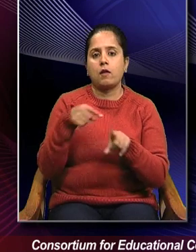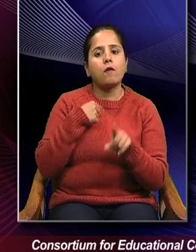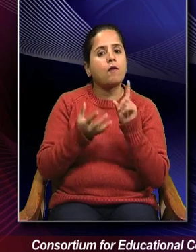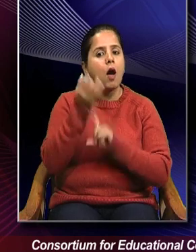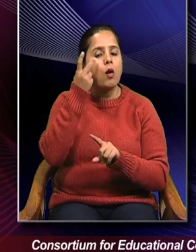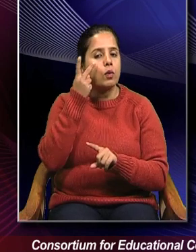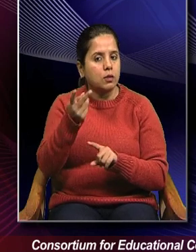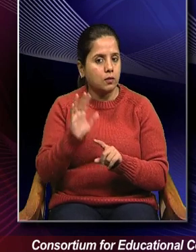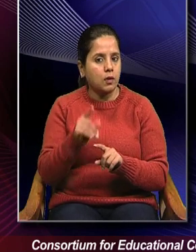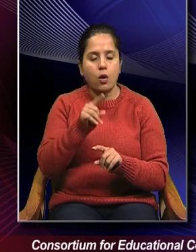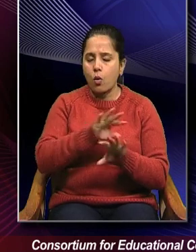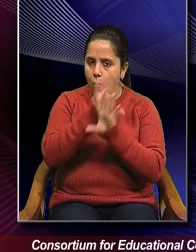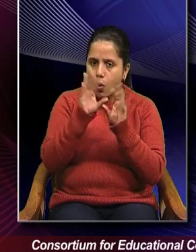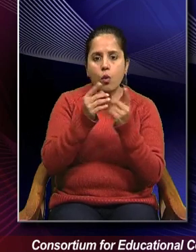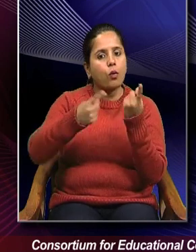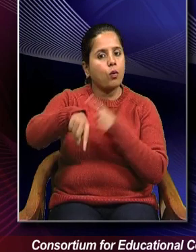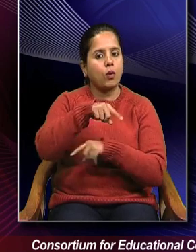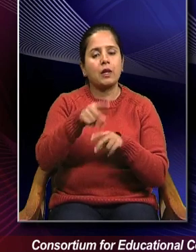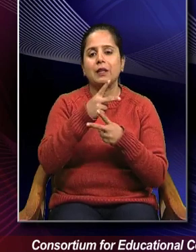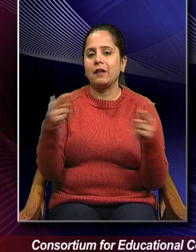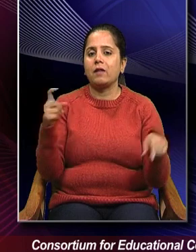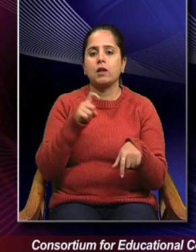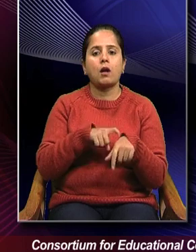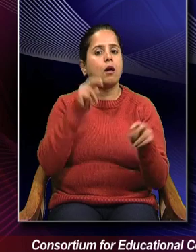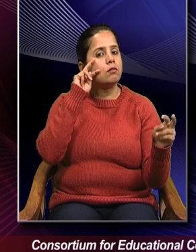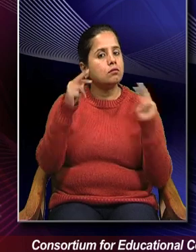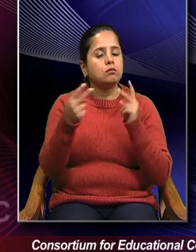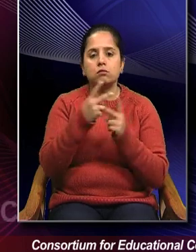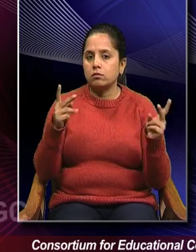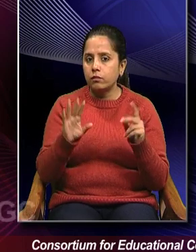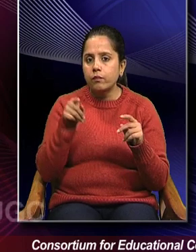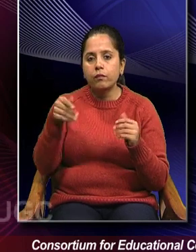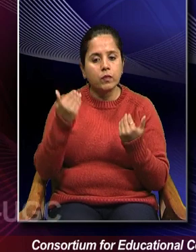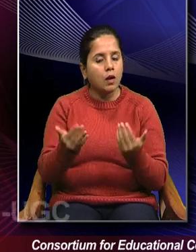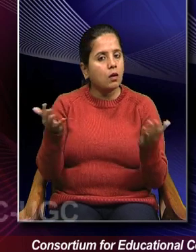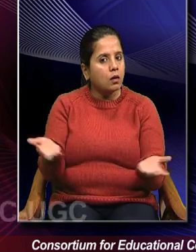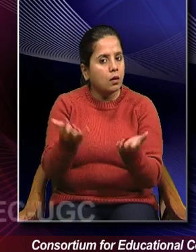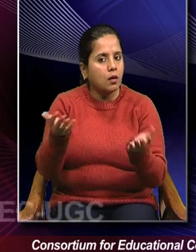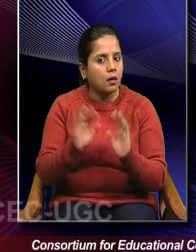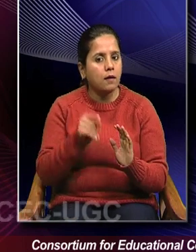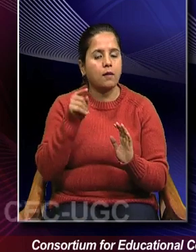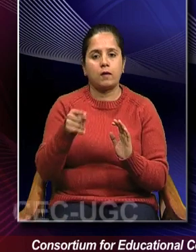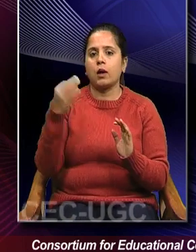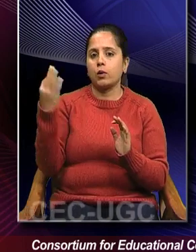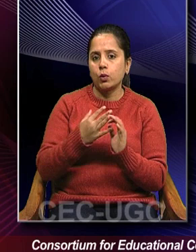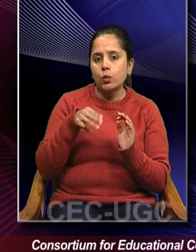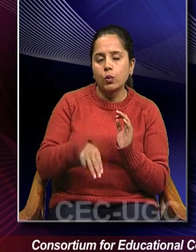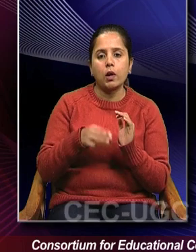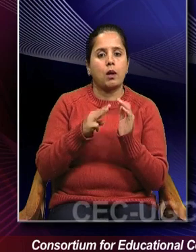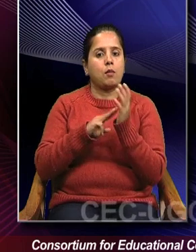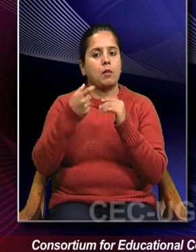that how all of them at different points of time, they in a way encourage the introduction of the new military